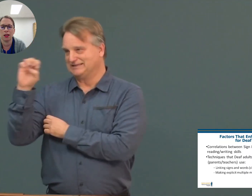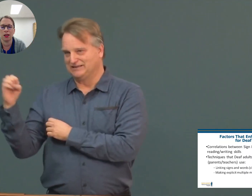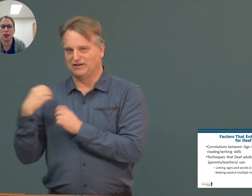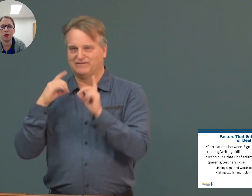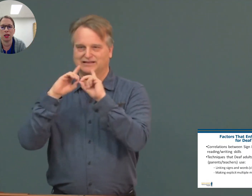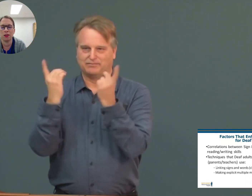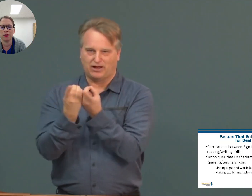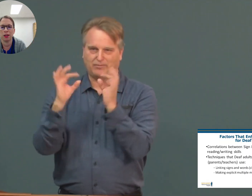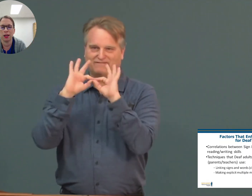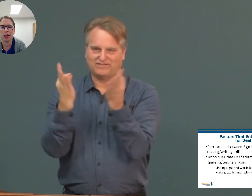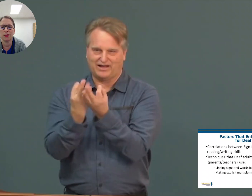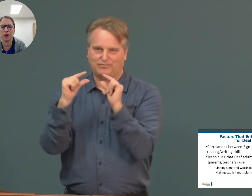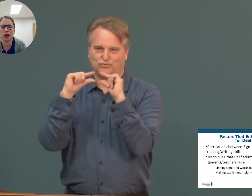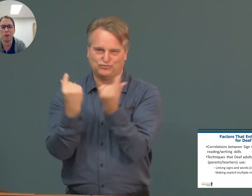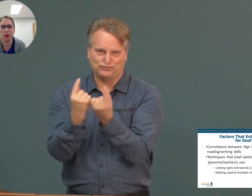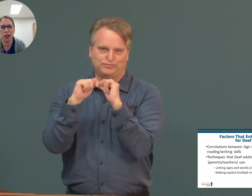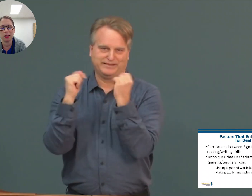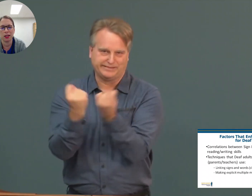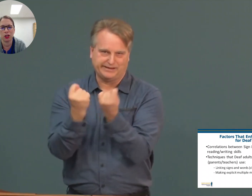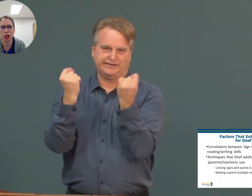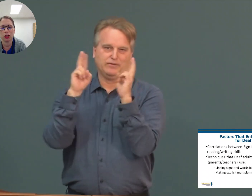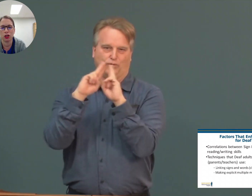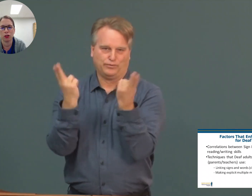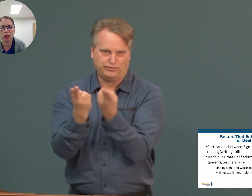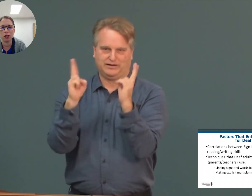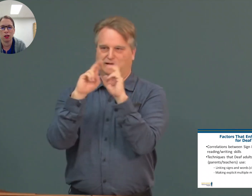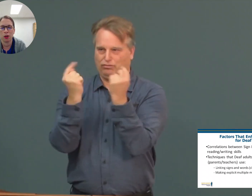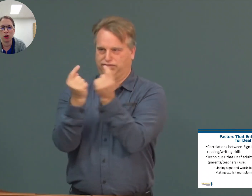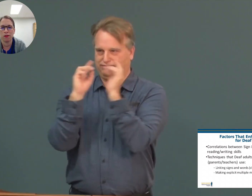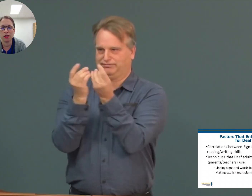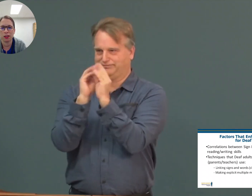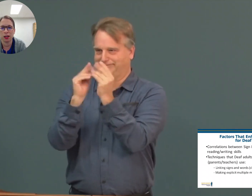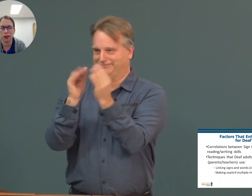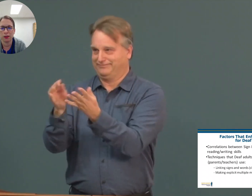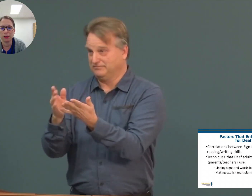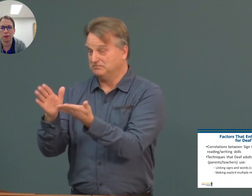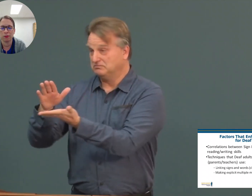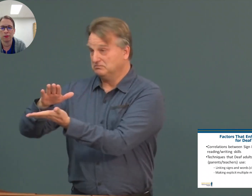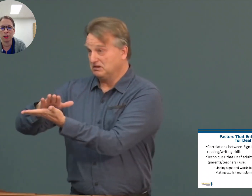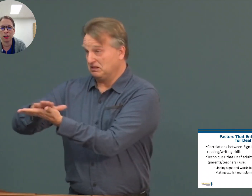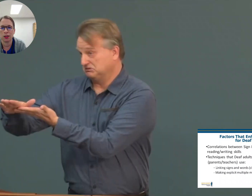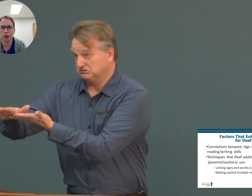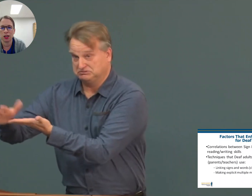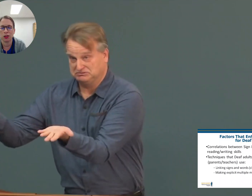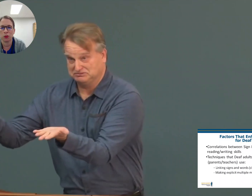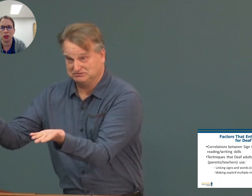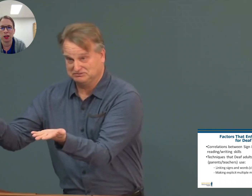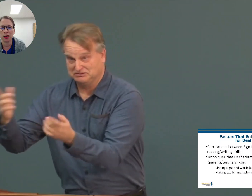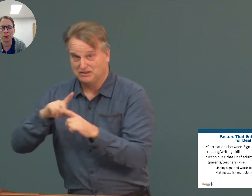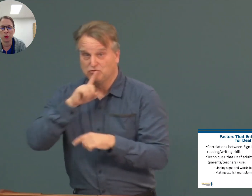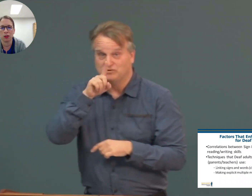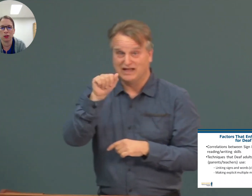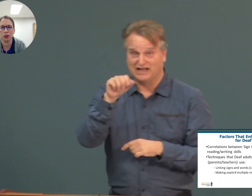It means it has many different meanings, and it's changed to be all of these signs, and so it's not just one sign anymore.